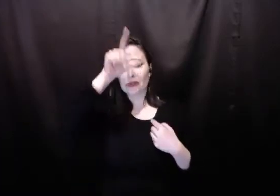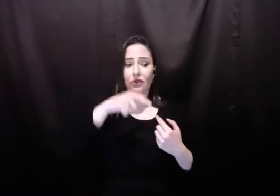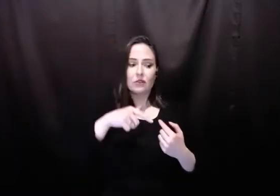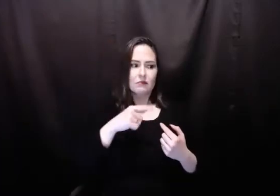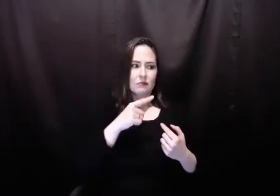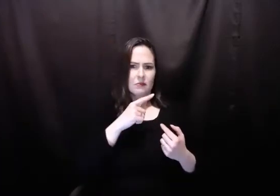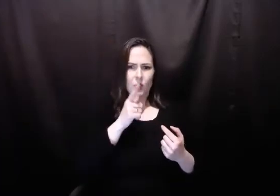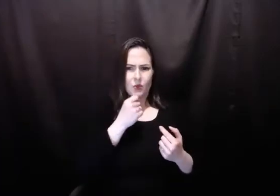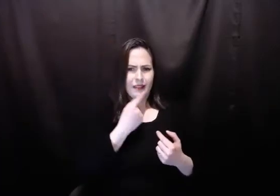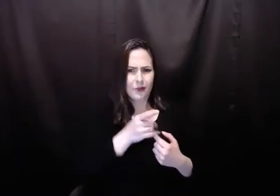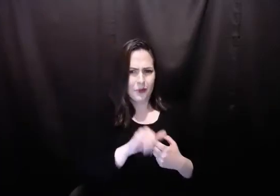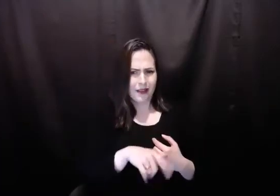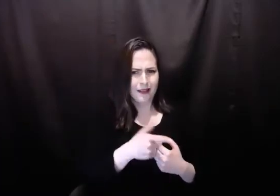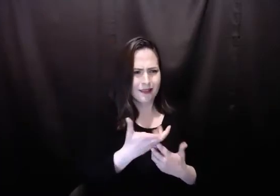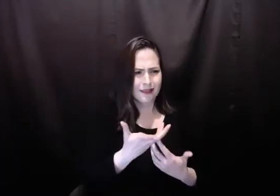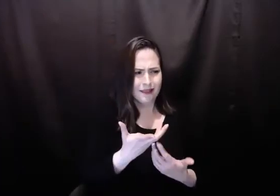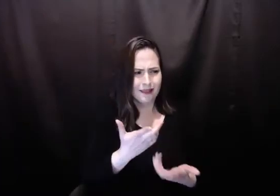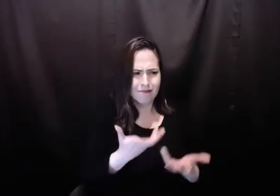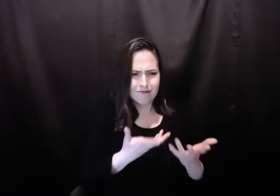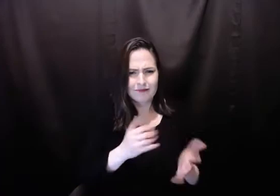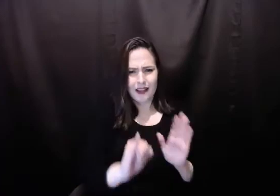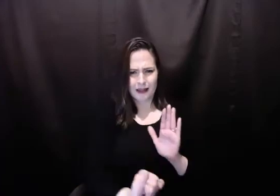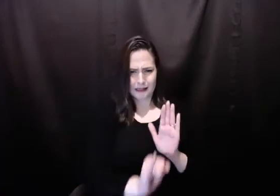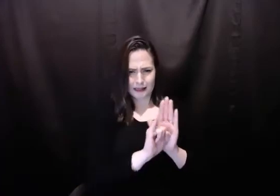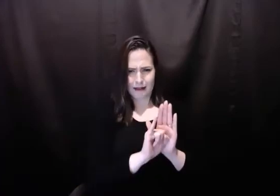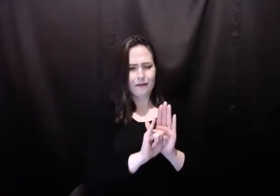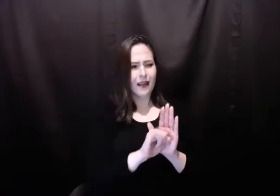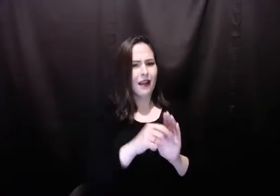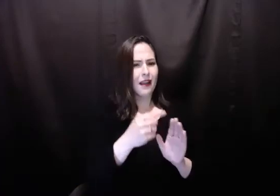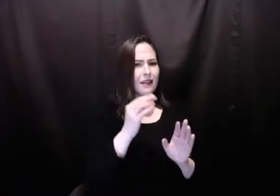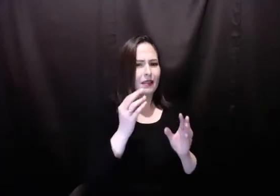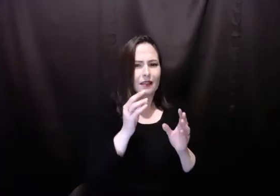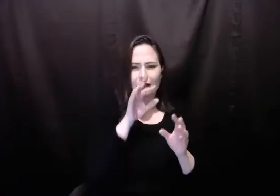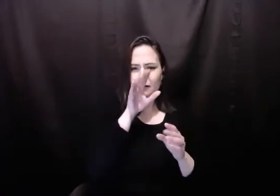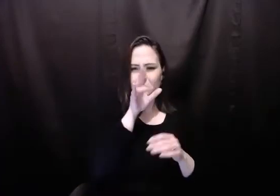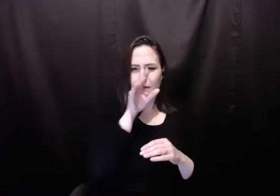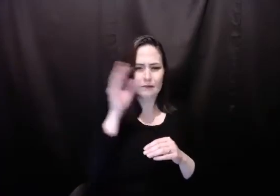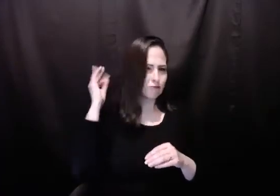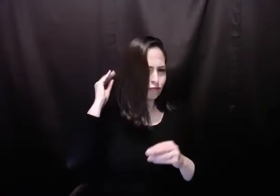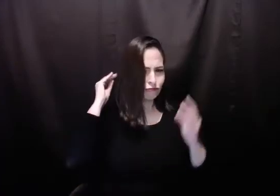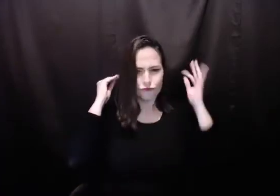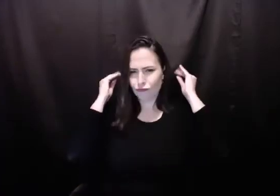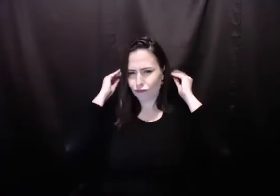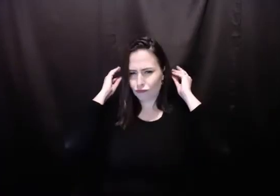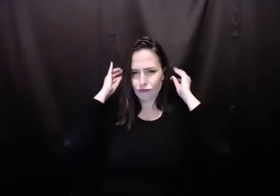me, because it's not the loving God that I know. My loving God never told me I was a loser,